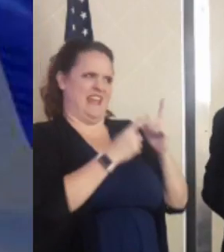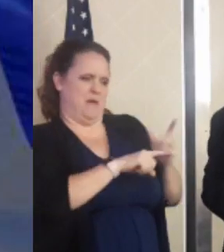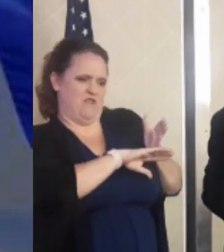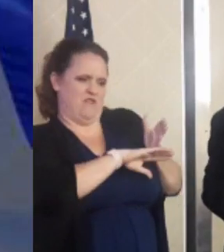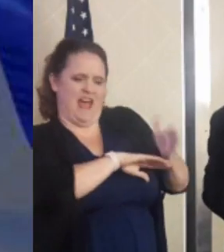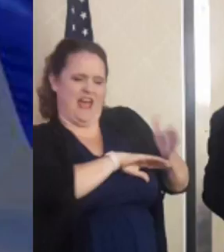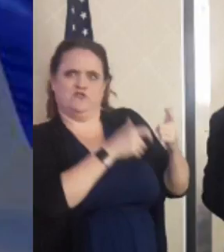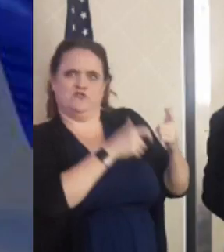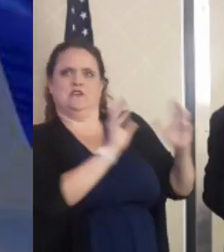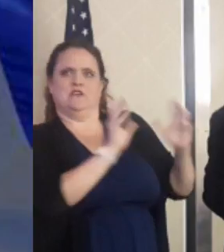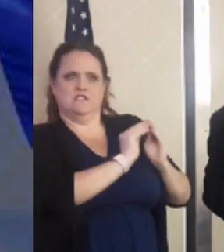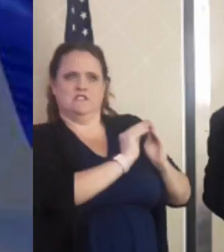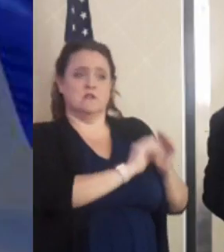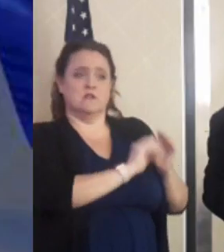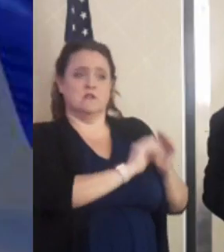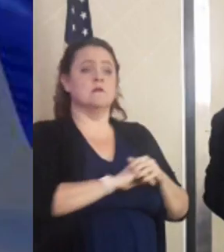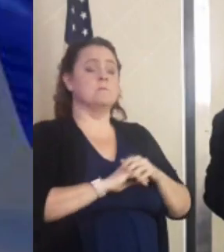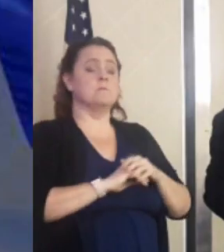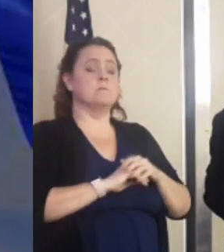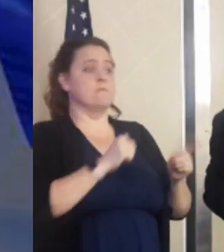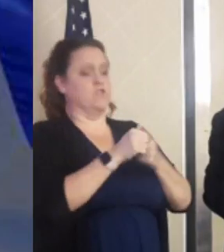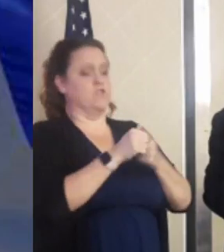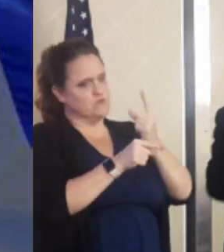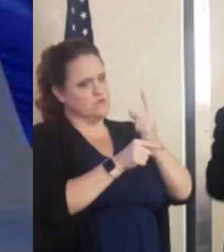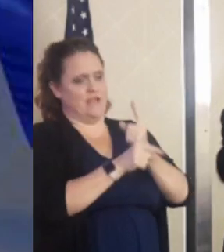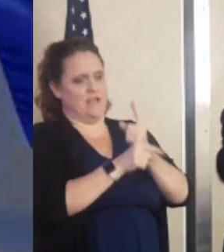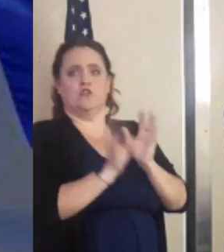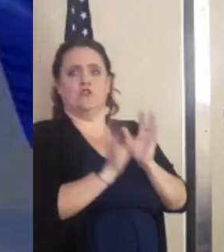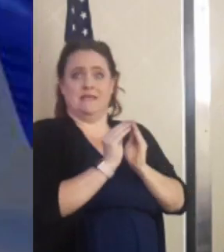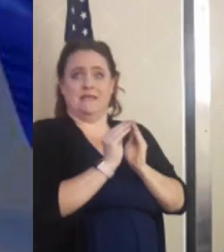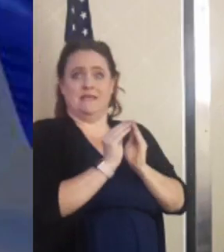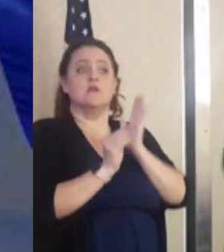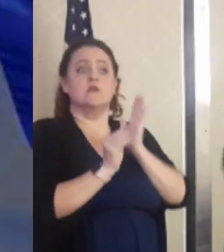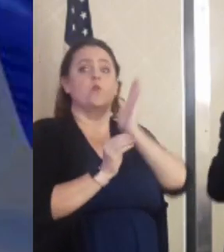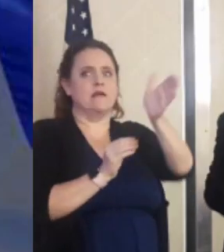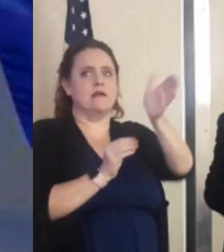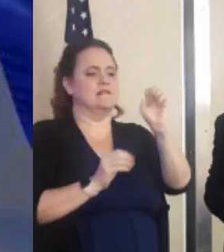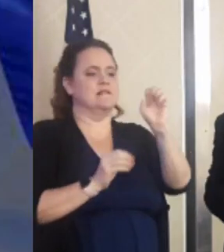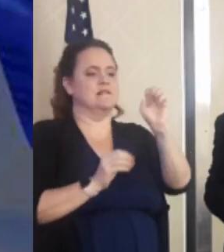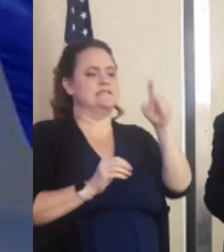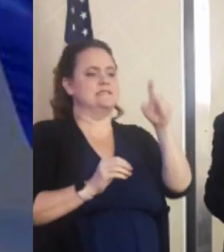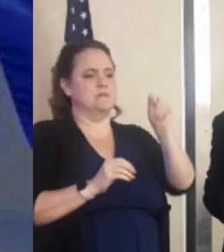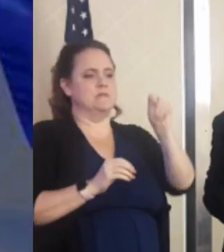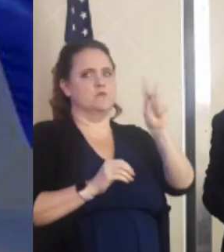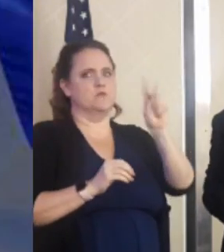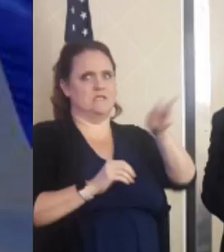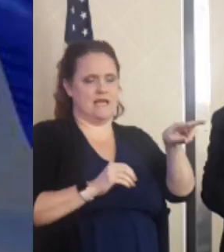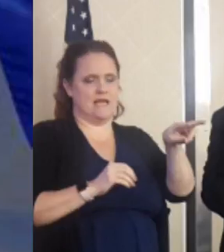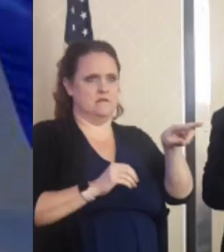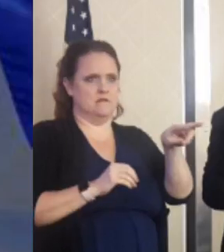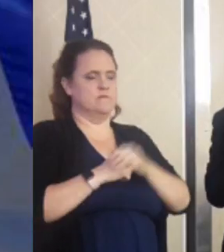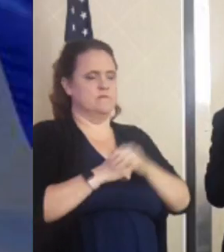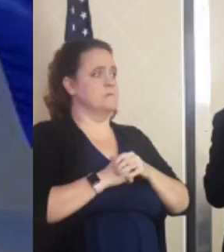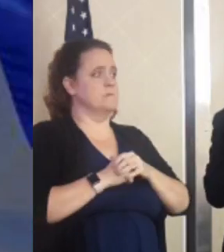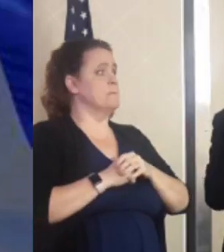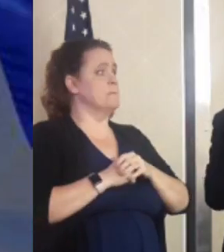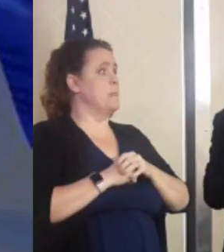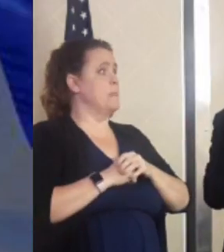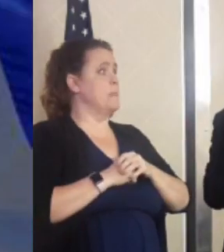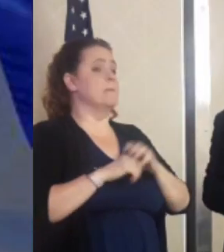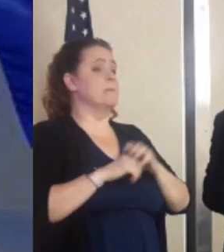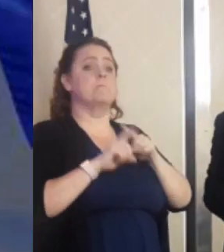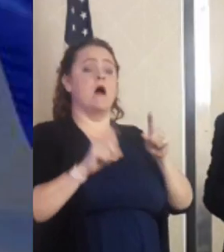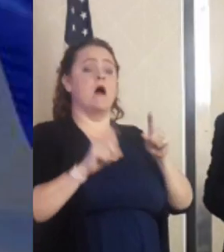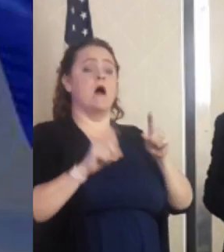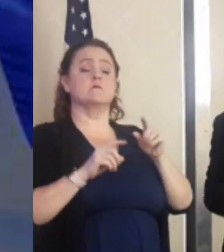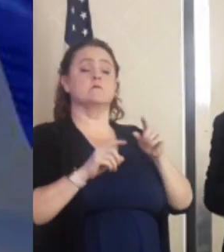the first regular meeting, which we will have at September 22nd. But by a 2/3